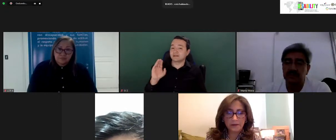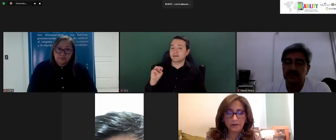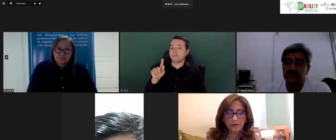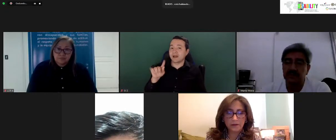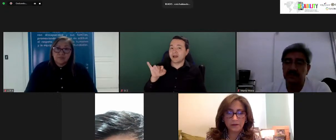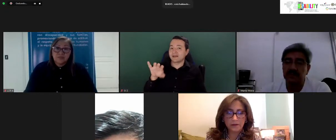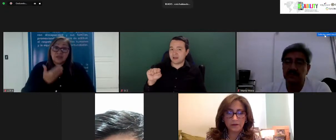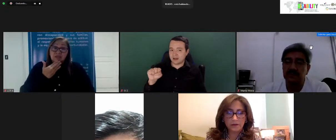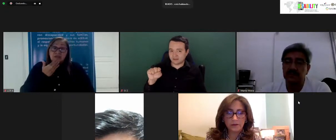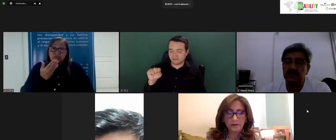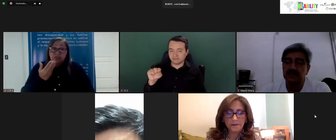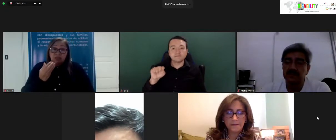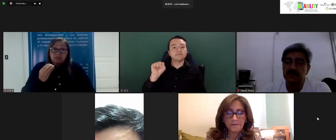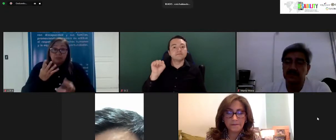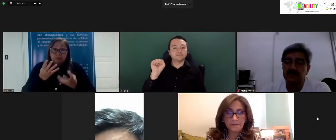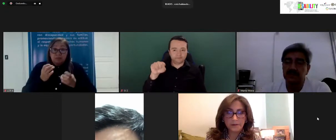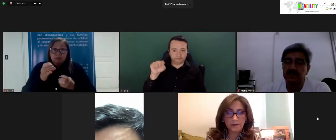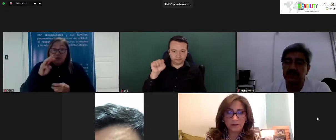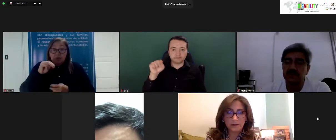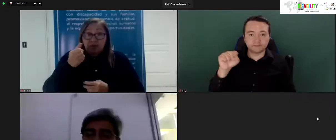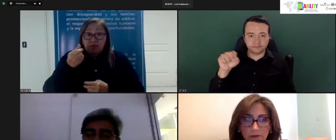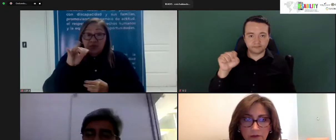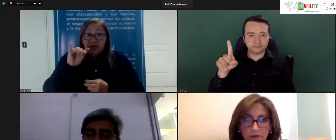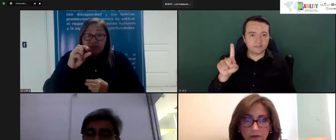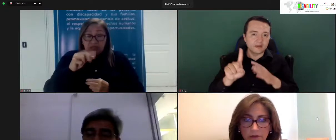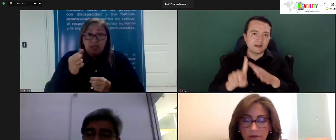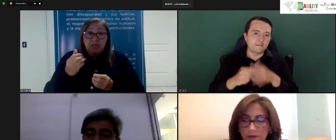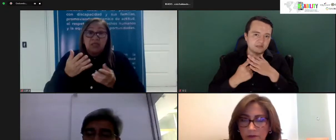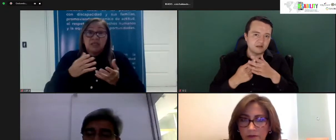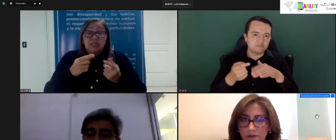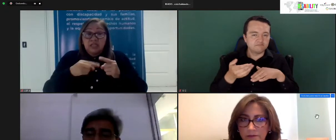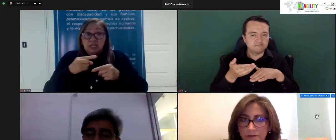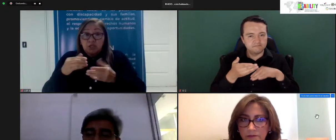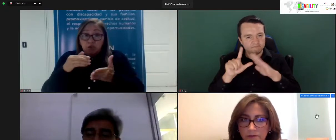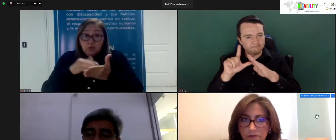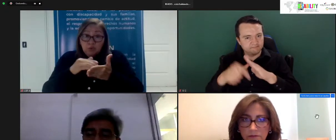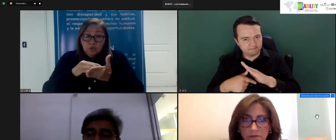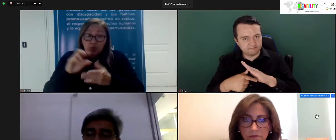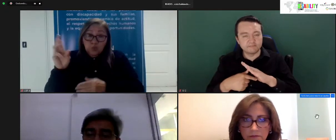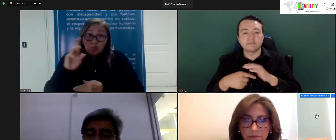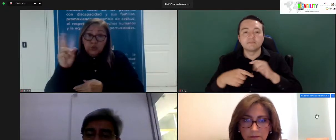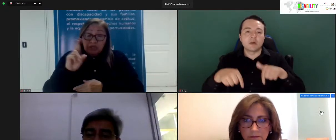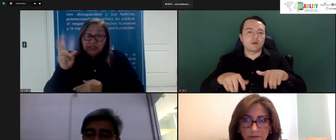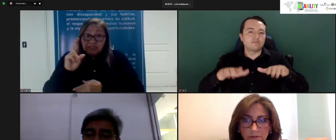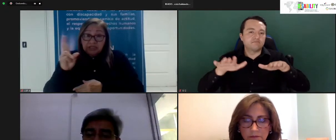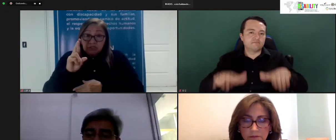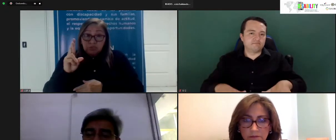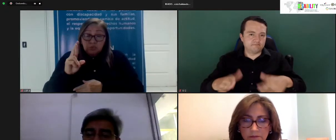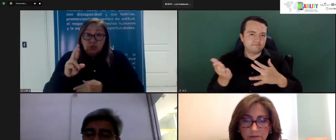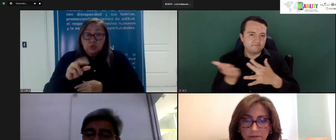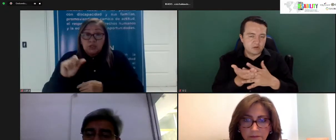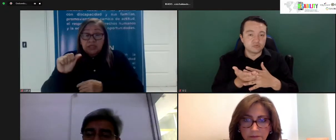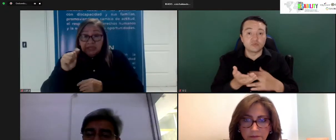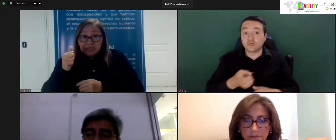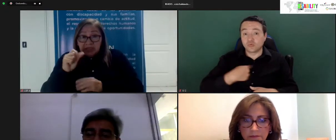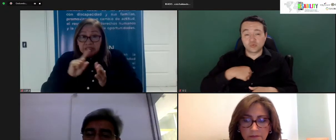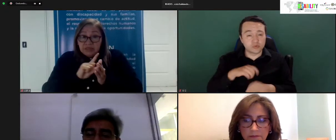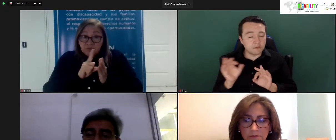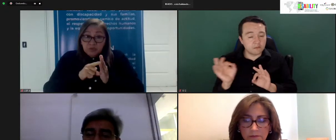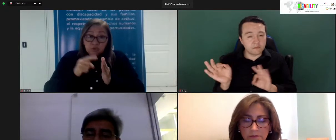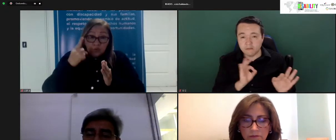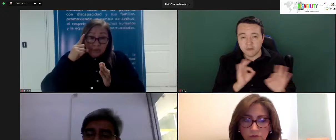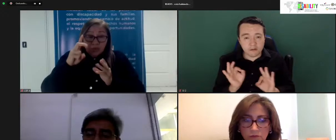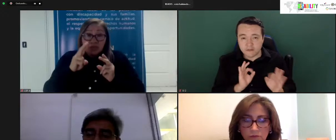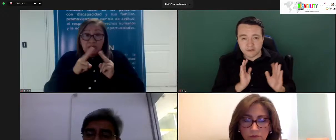thank you matthias just as you said we will receive we're going to have a break as